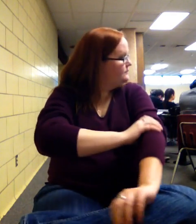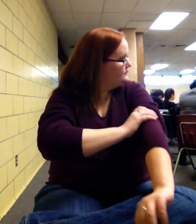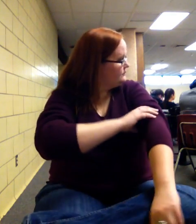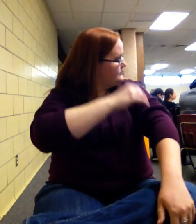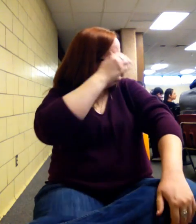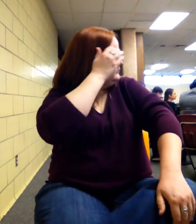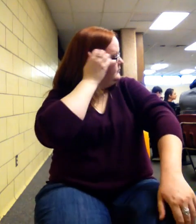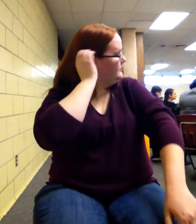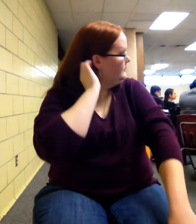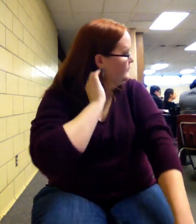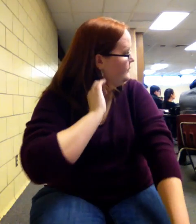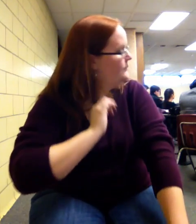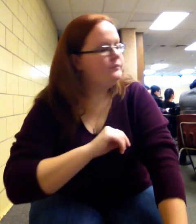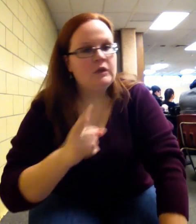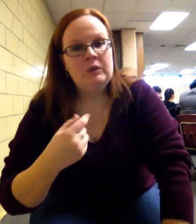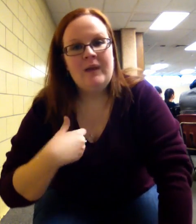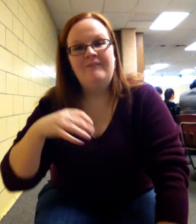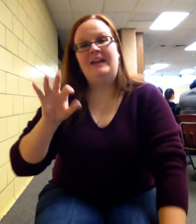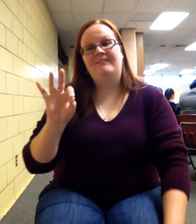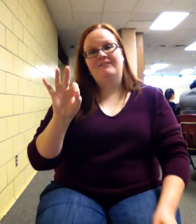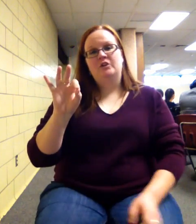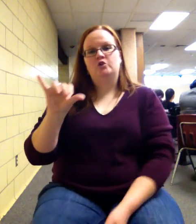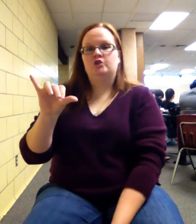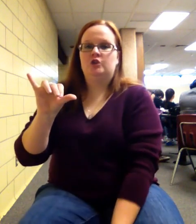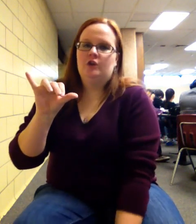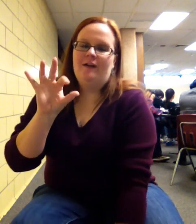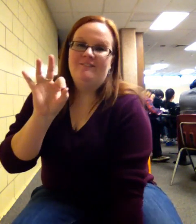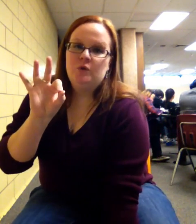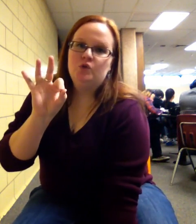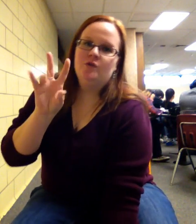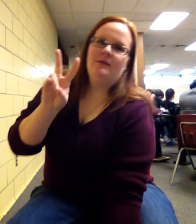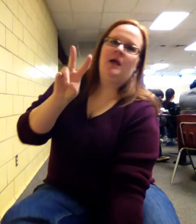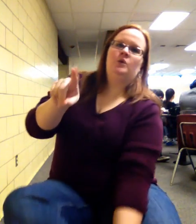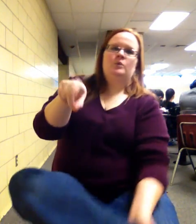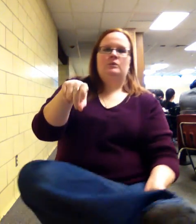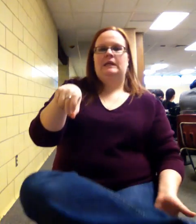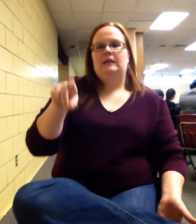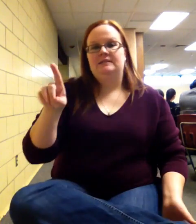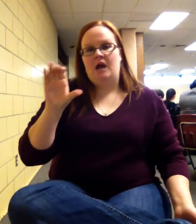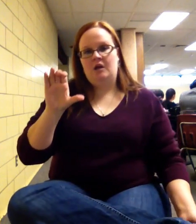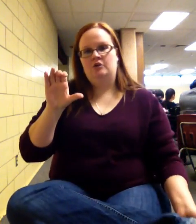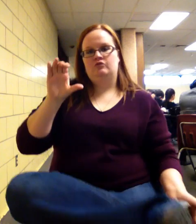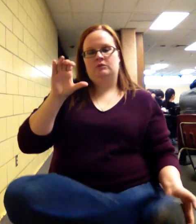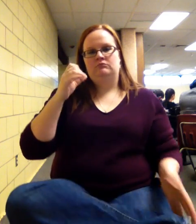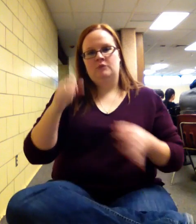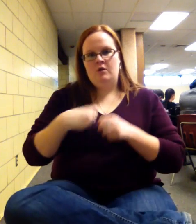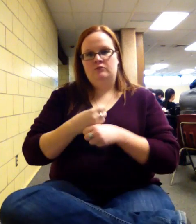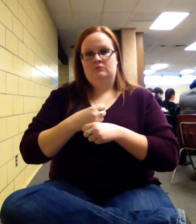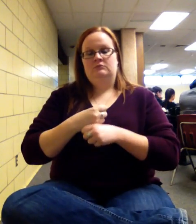you have a future value that you need, and he's saying, let's pretend like that's $100. So you need a lump sum of $100 in